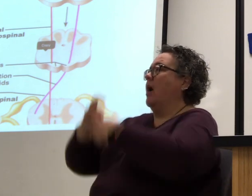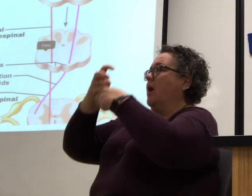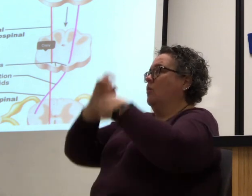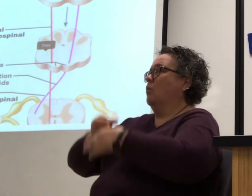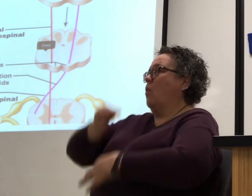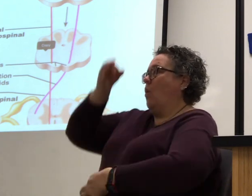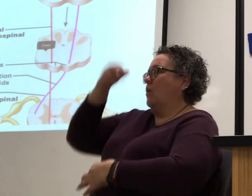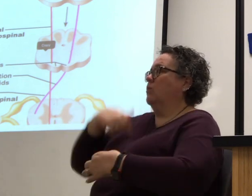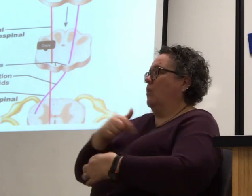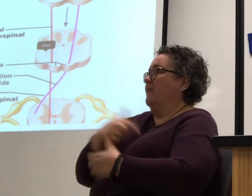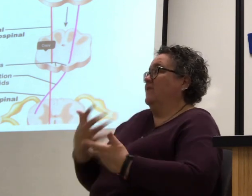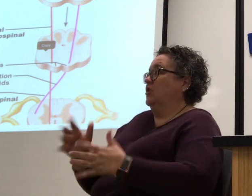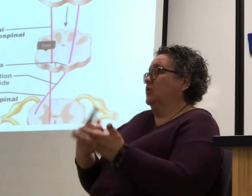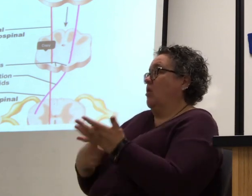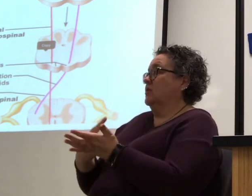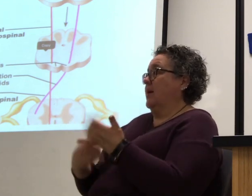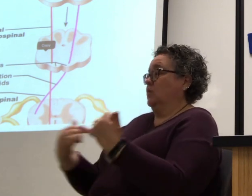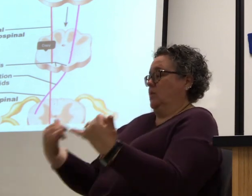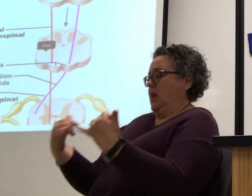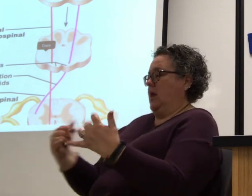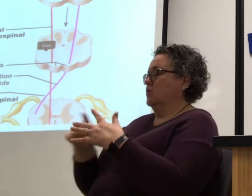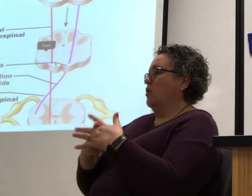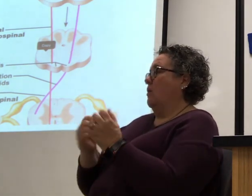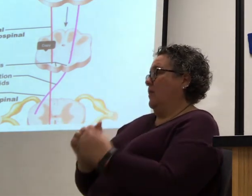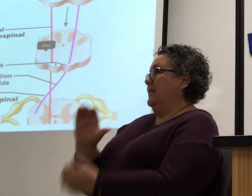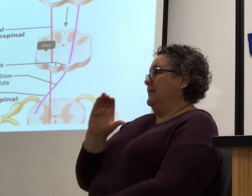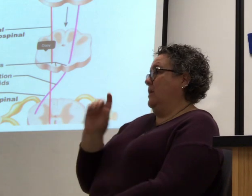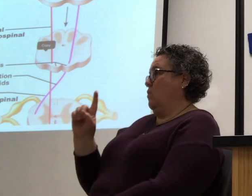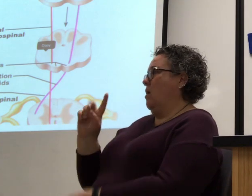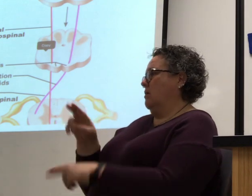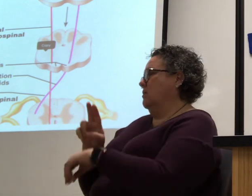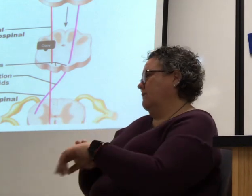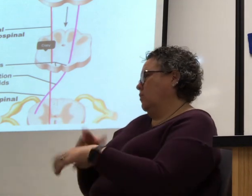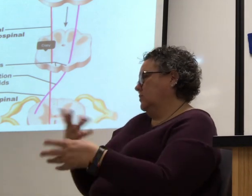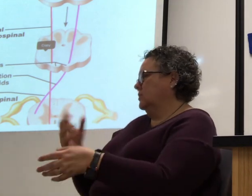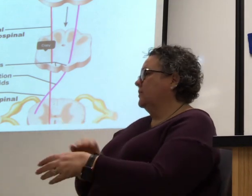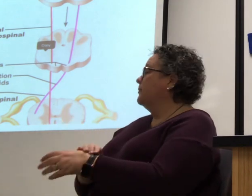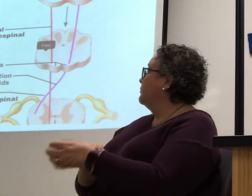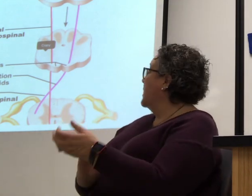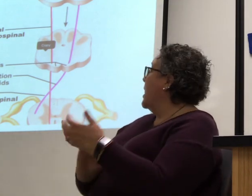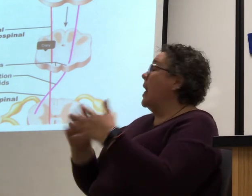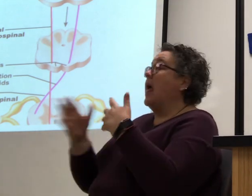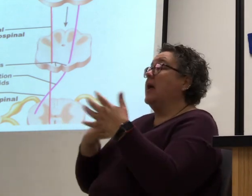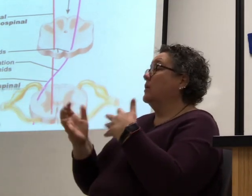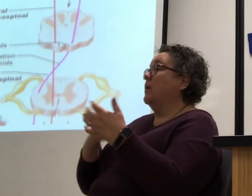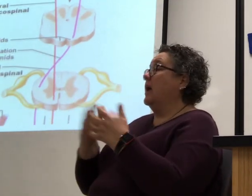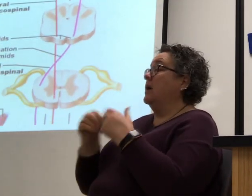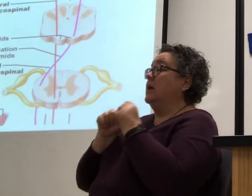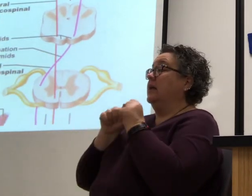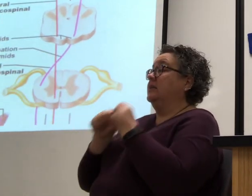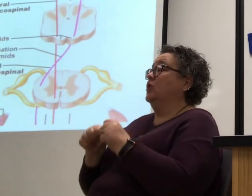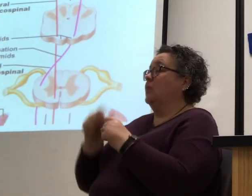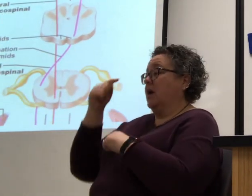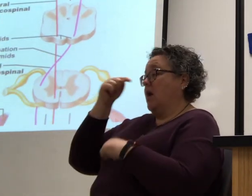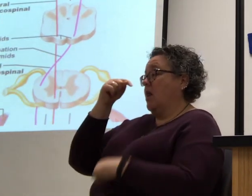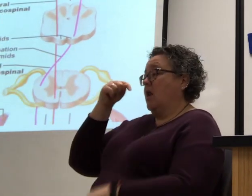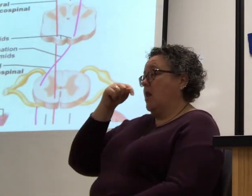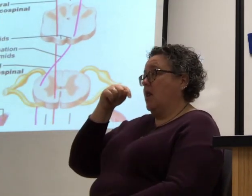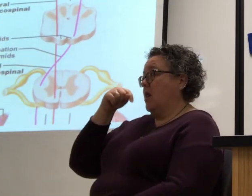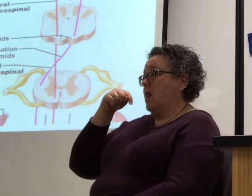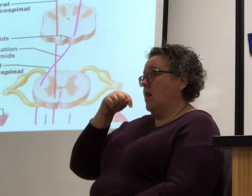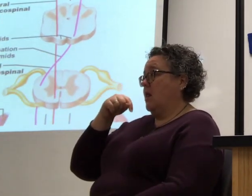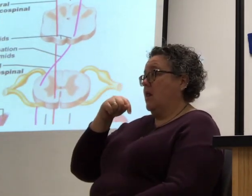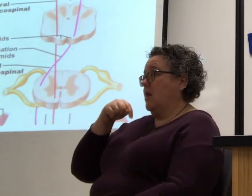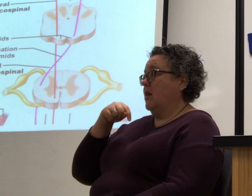today. Spinal cord, we'll start with C1, of course. Well, anyways, it's continuing down